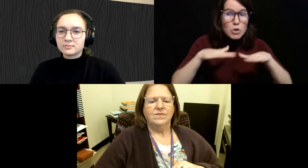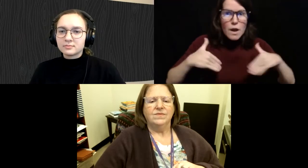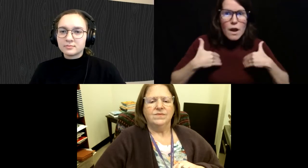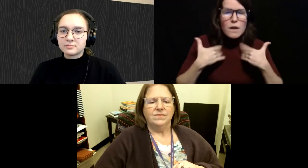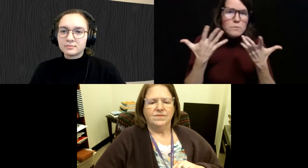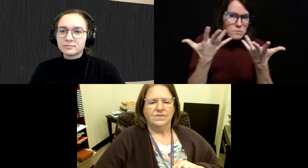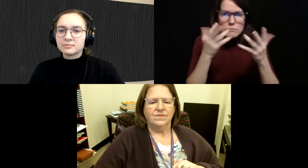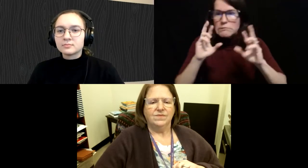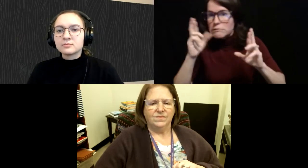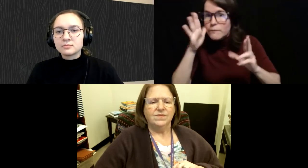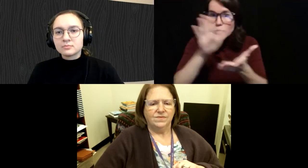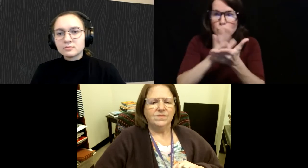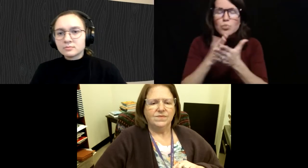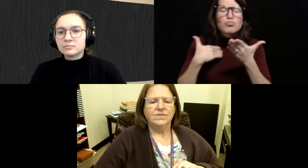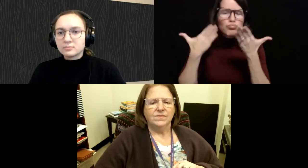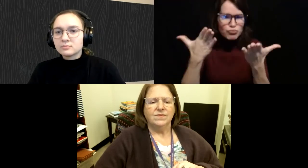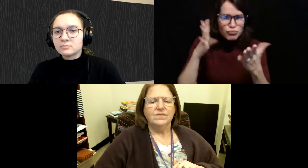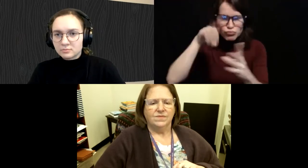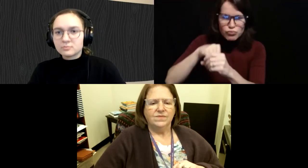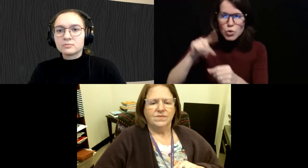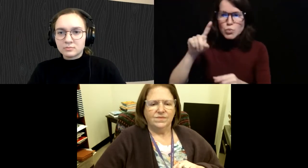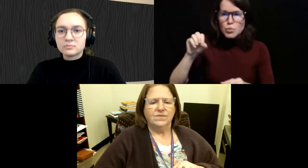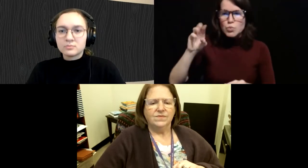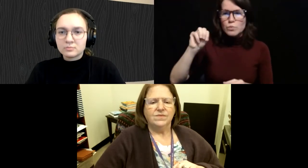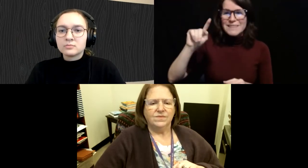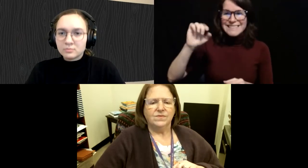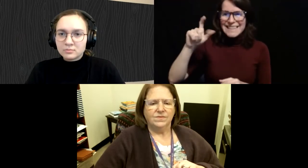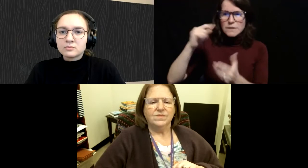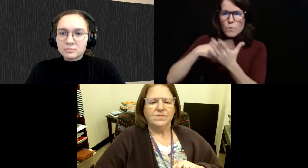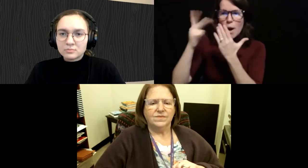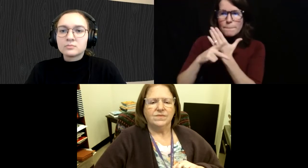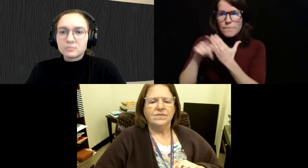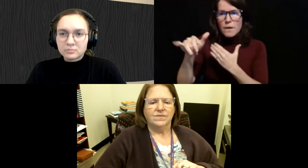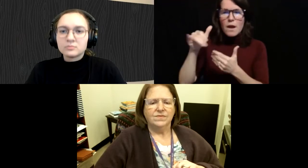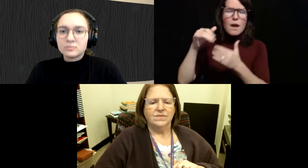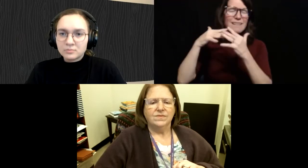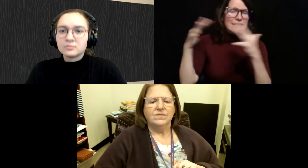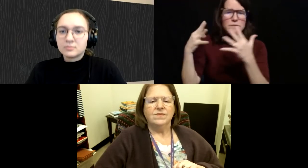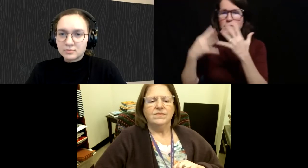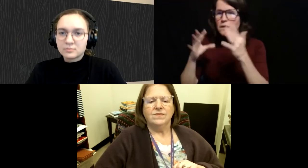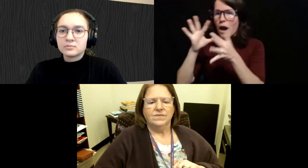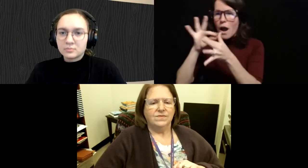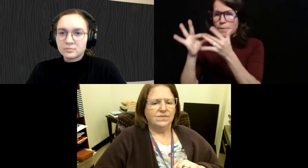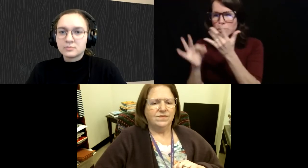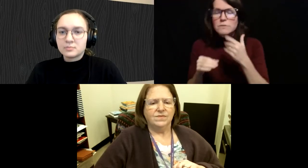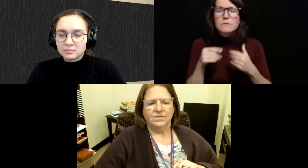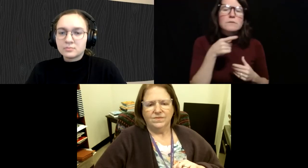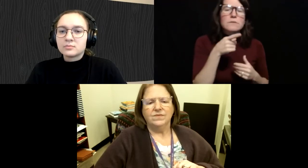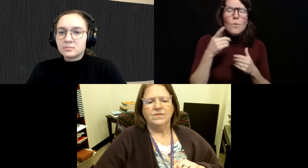program. Deafblind children, I'm hoping for school that they have a zoom in program as